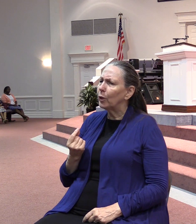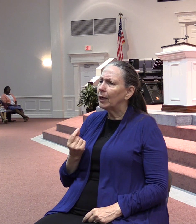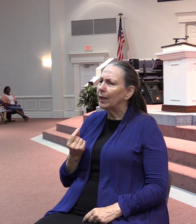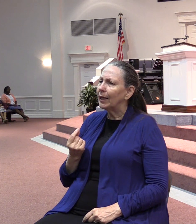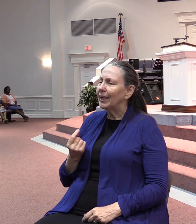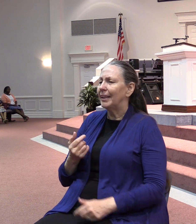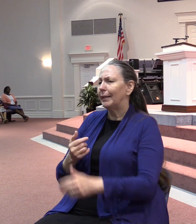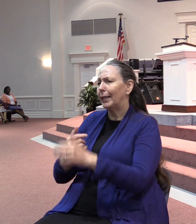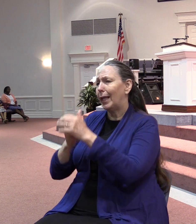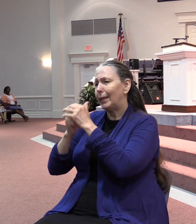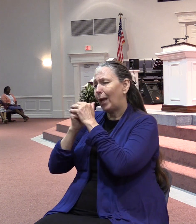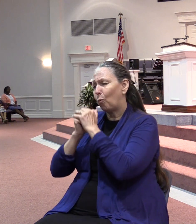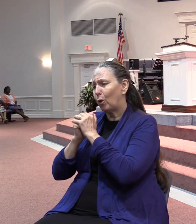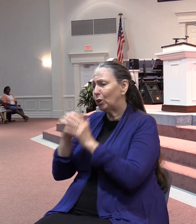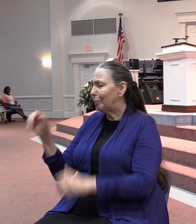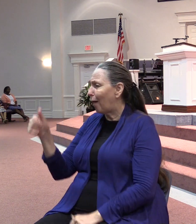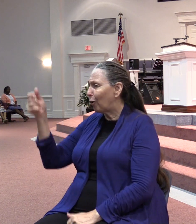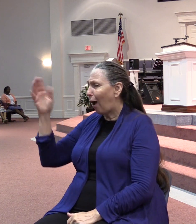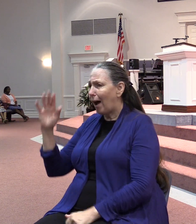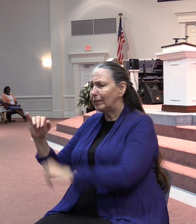worshiped other gods.